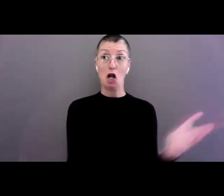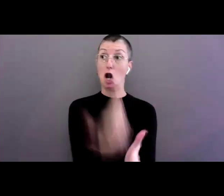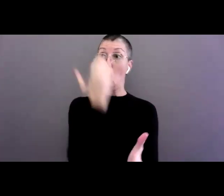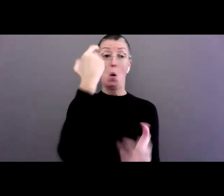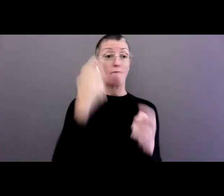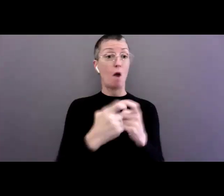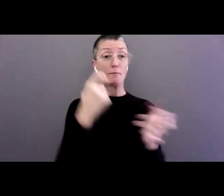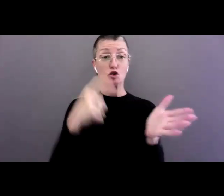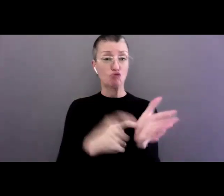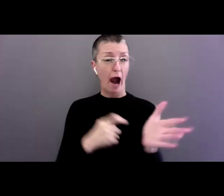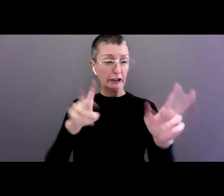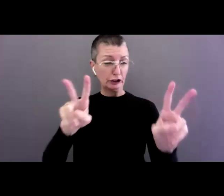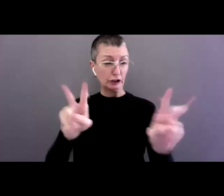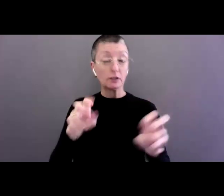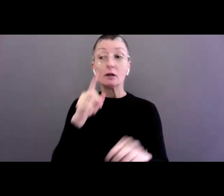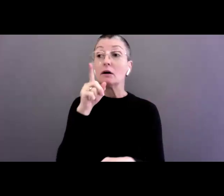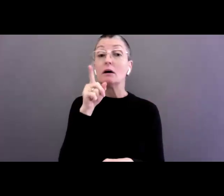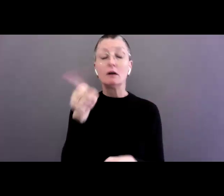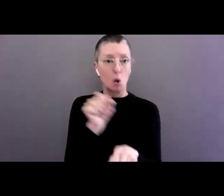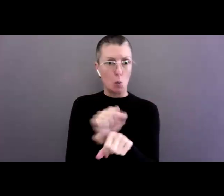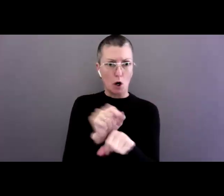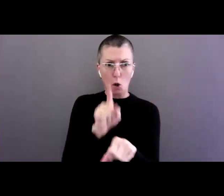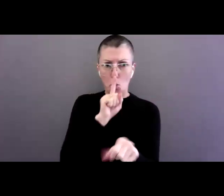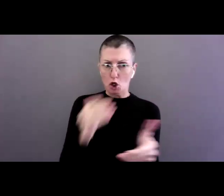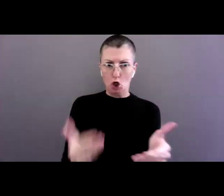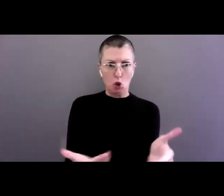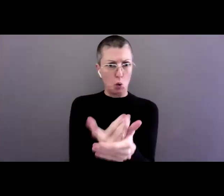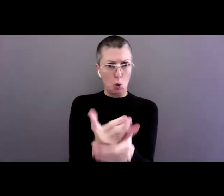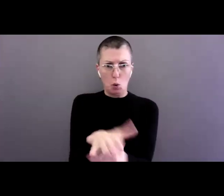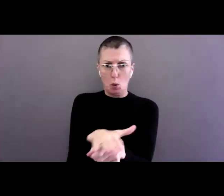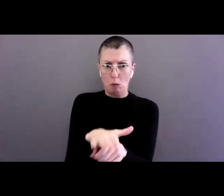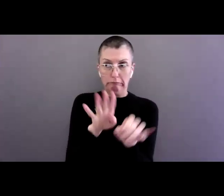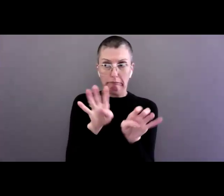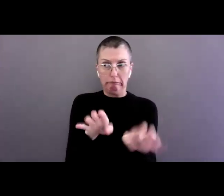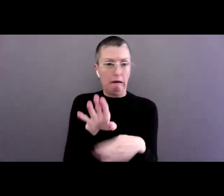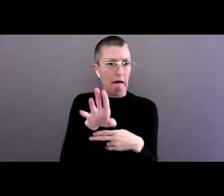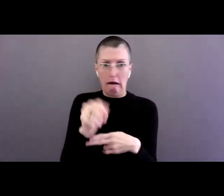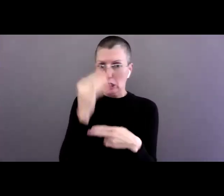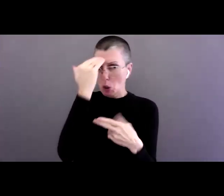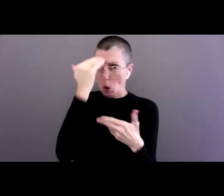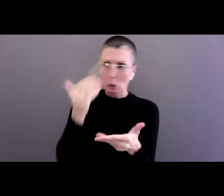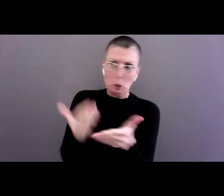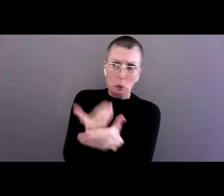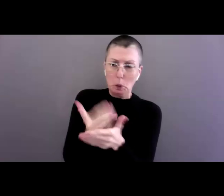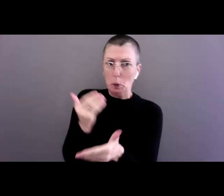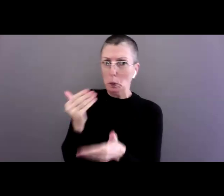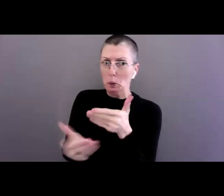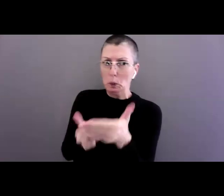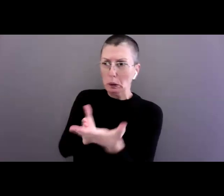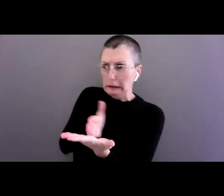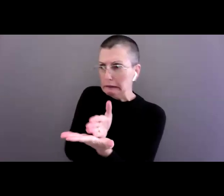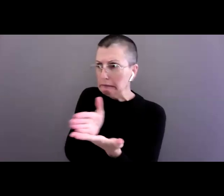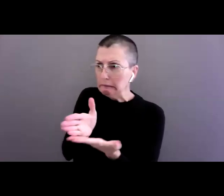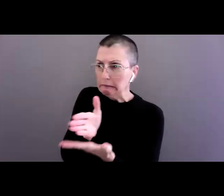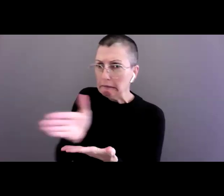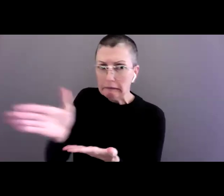So, because they're working in this really unknown space, unlike a small business owner, they can't just kind of open one day